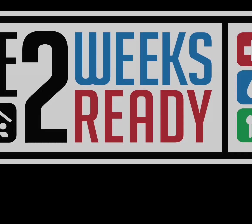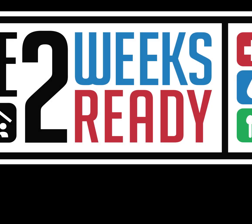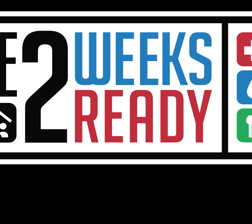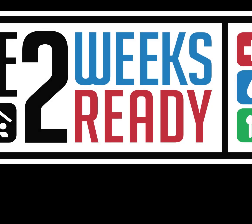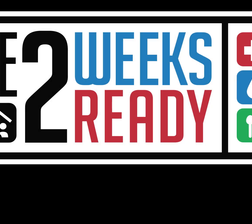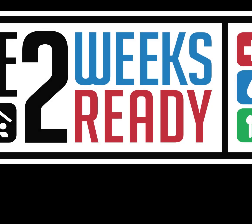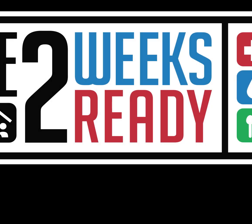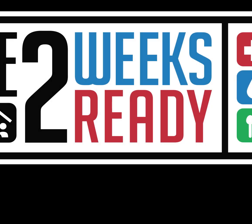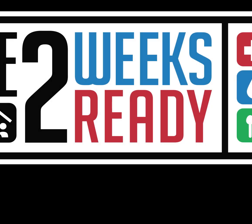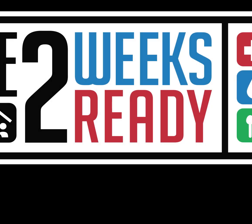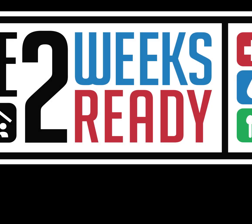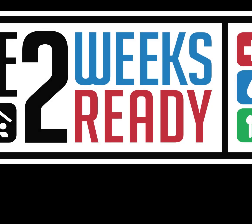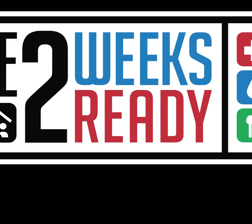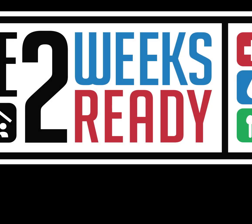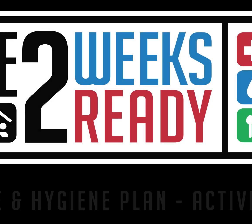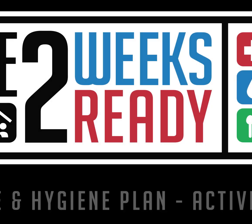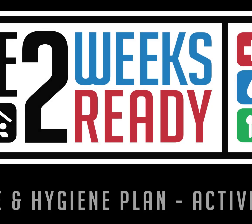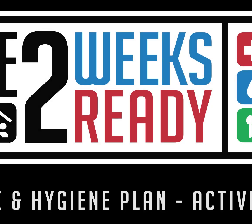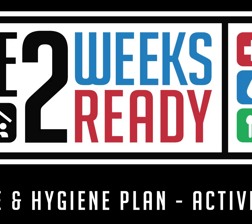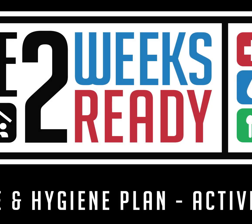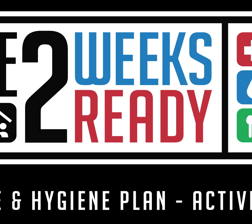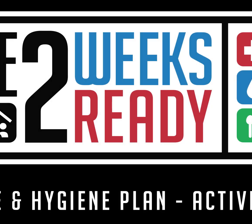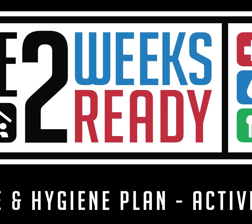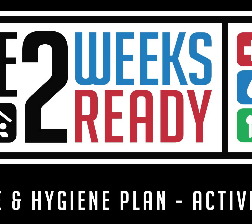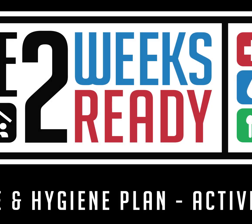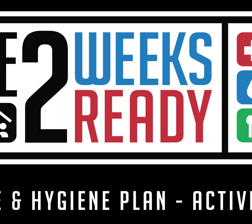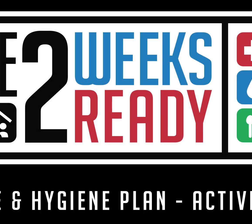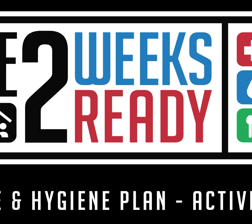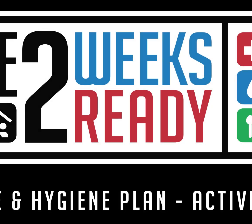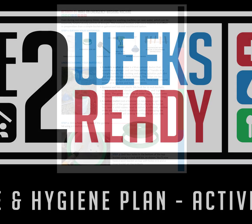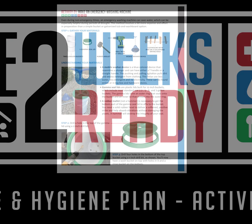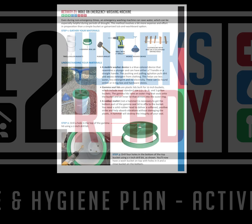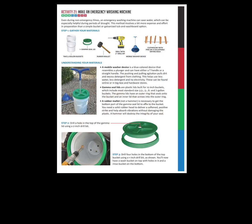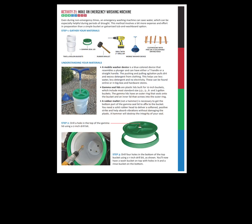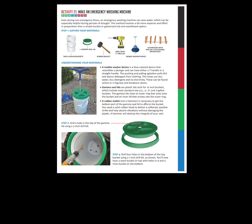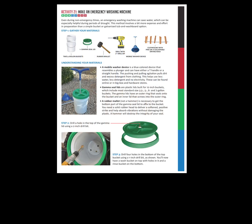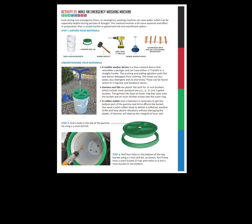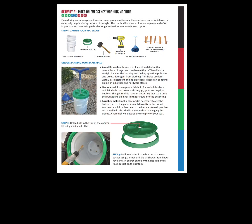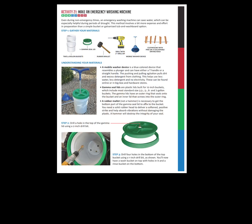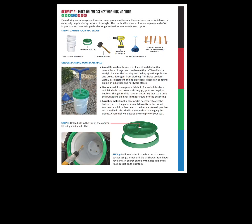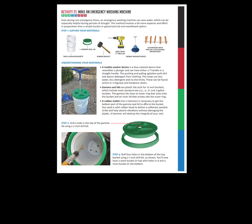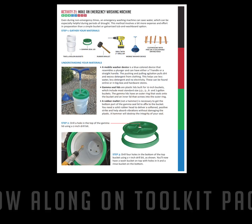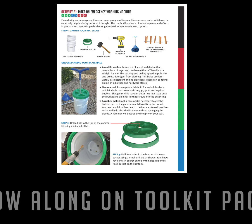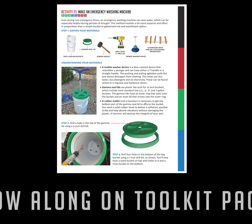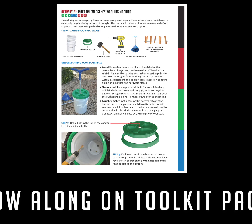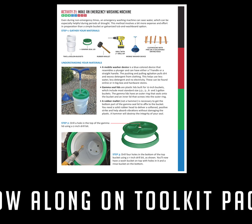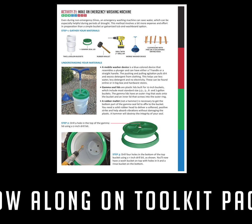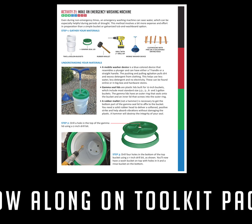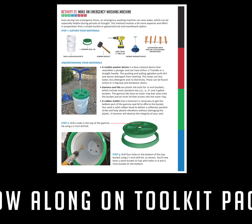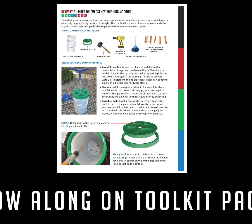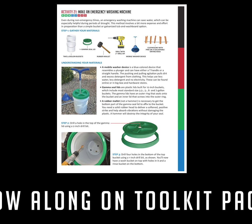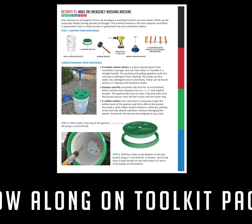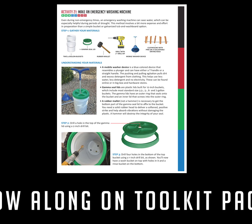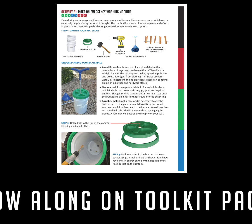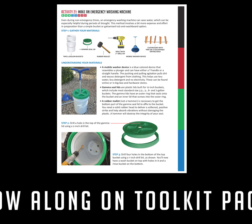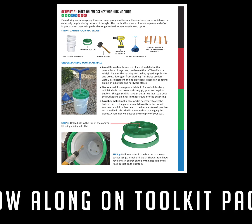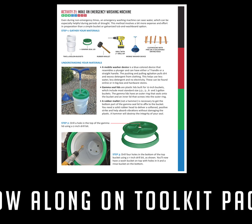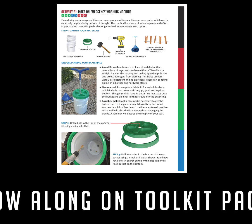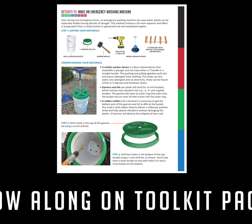Be 2 weeks ready. Waste and Hygiene Plan, Activity 21. Follow along on Toolkit, page